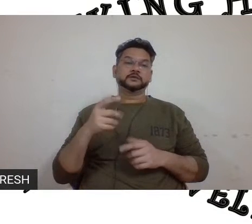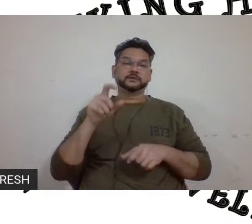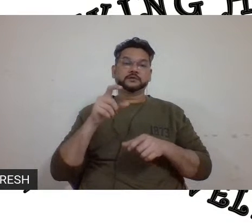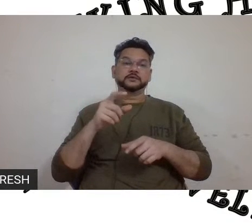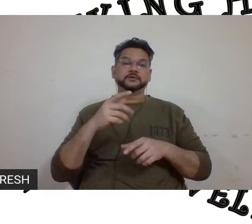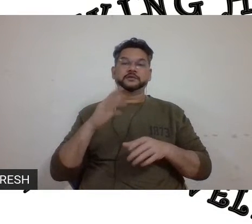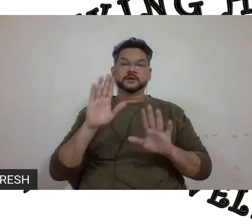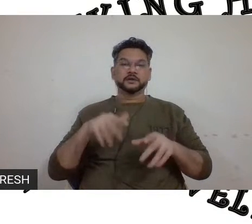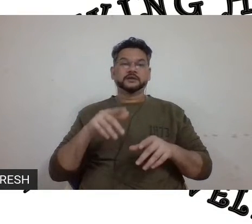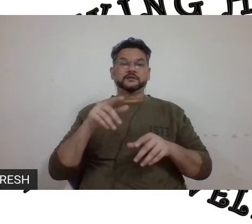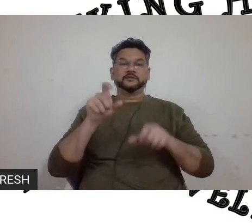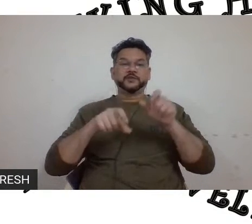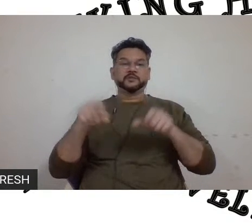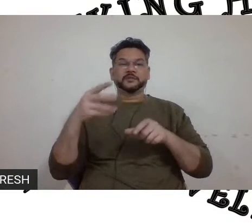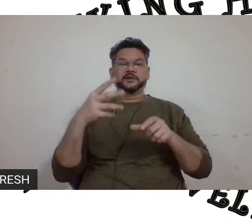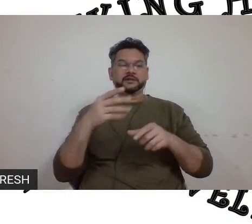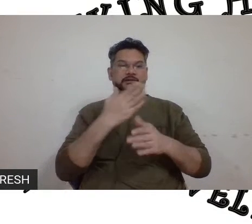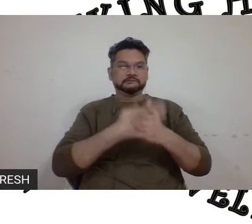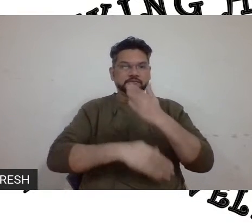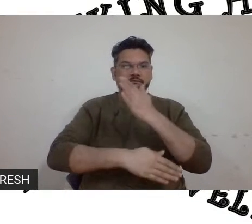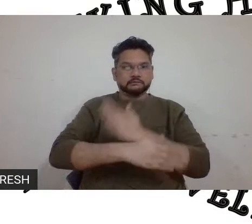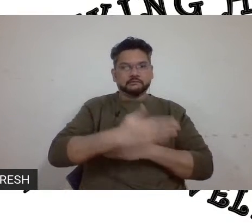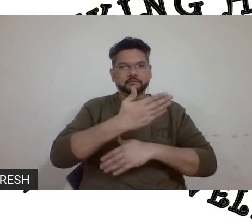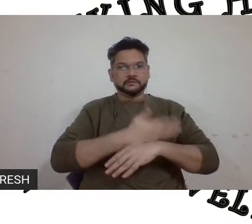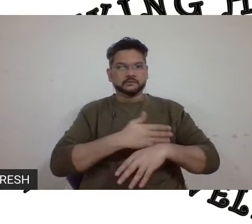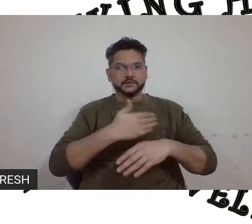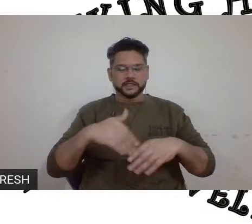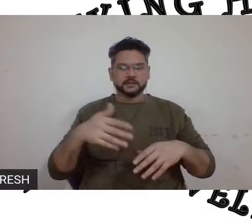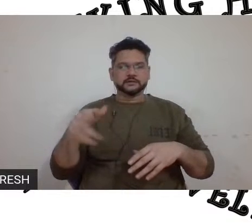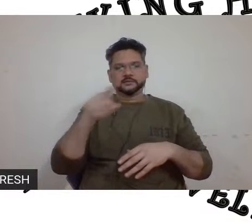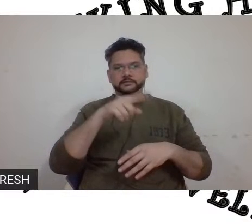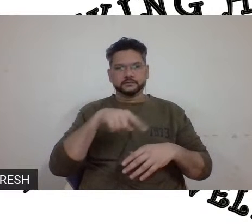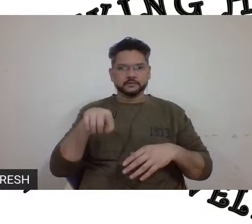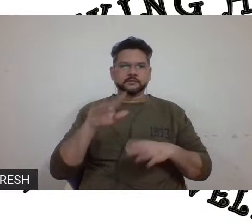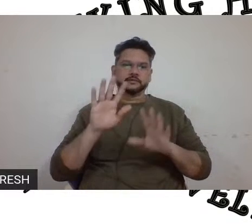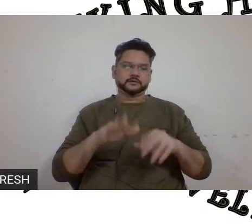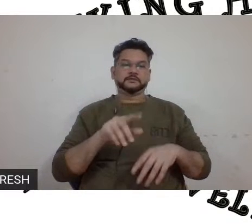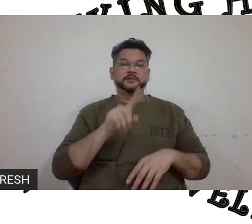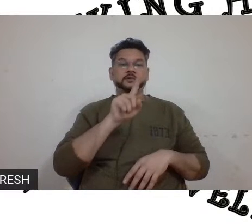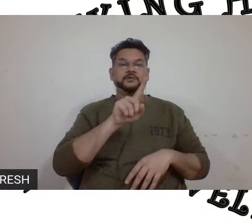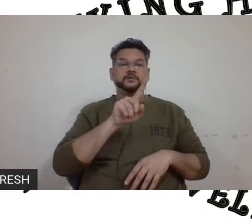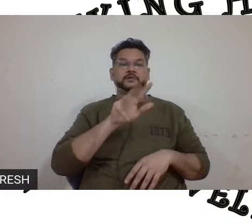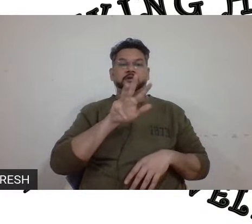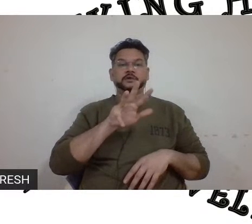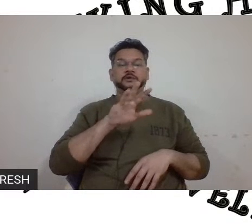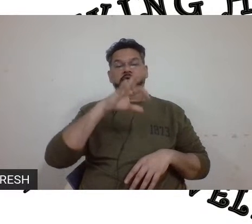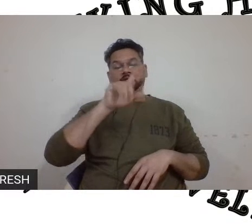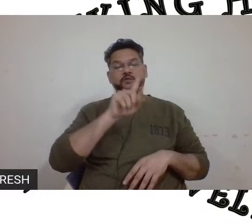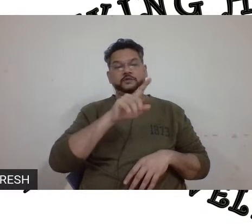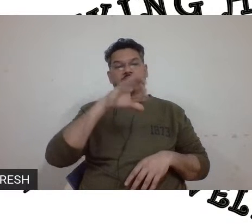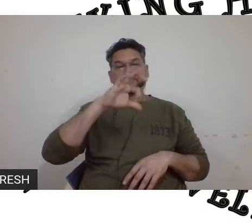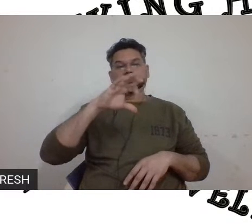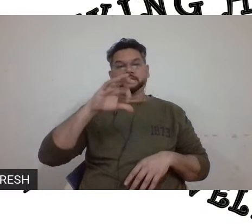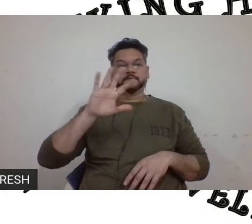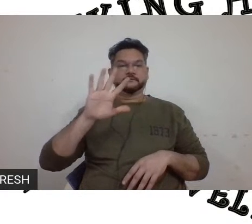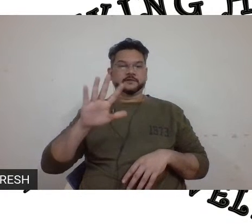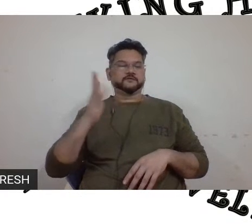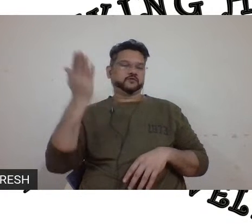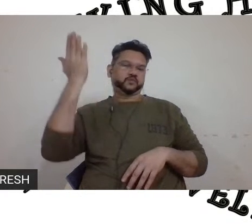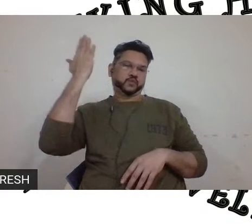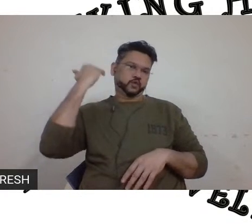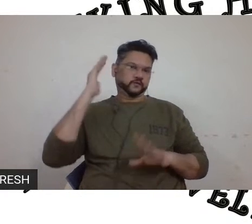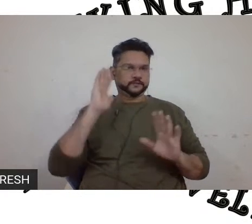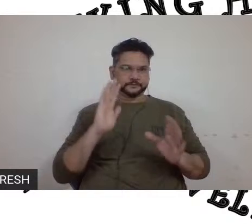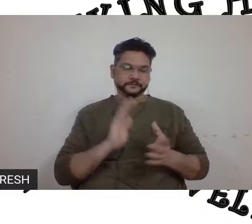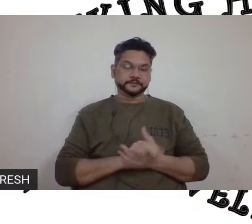physical disabilities up to the 1995 Act. In RPWD Act